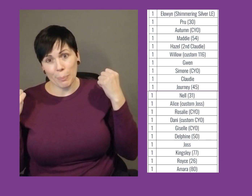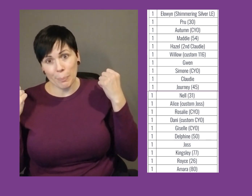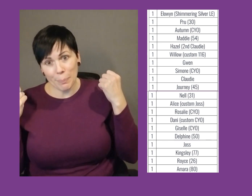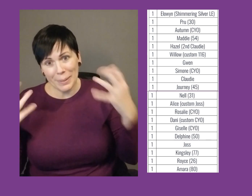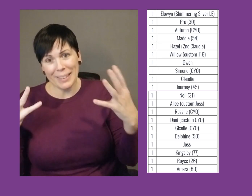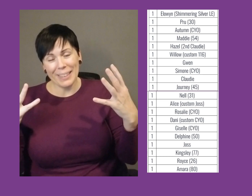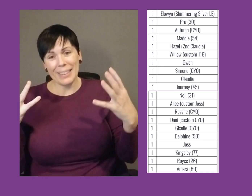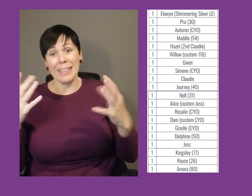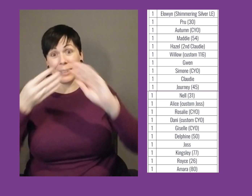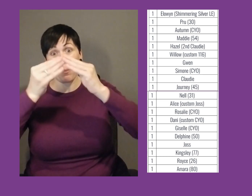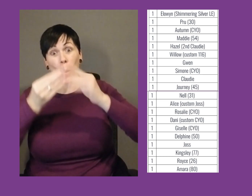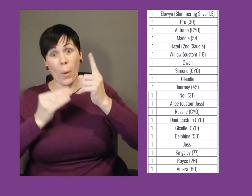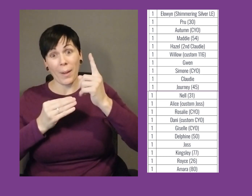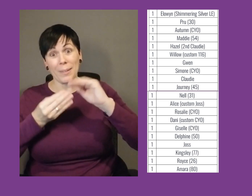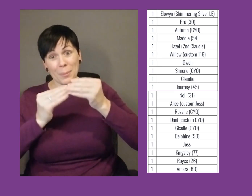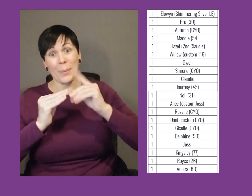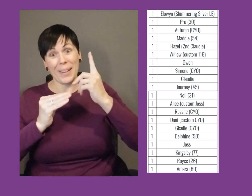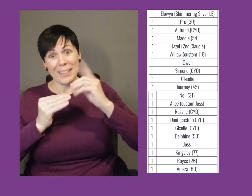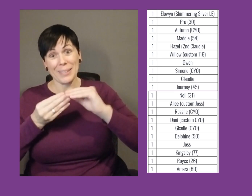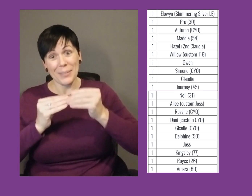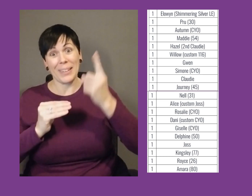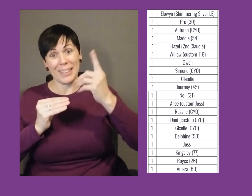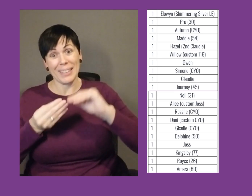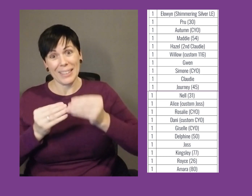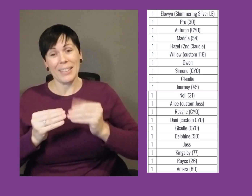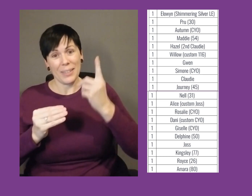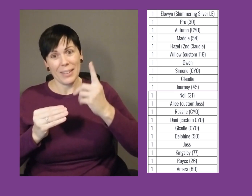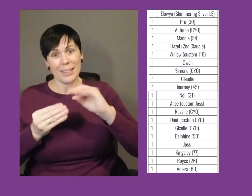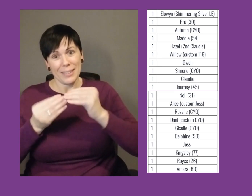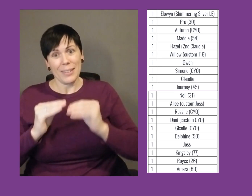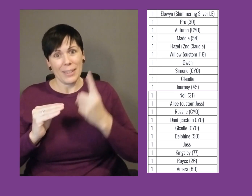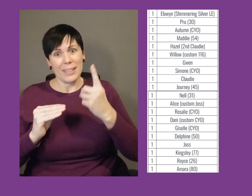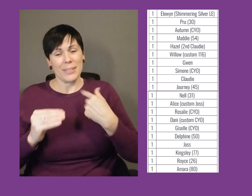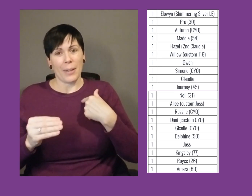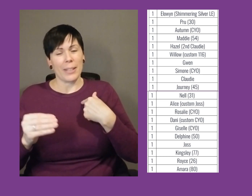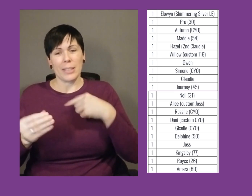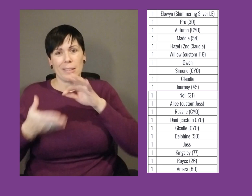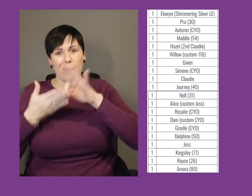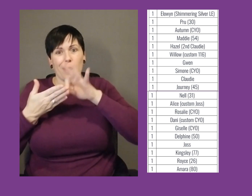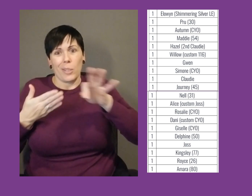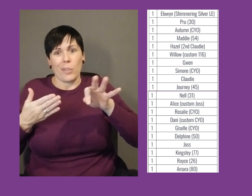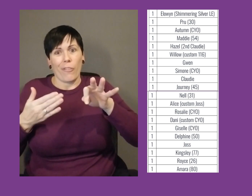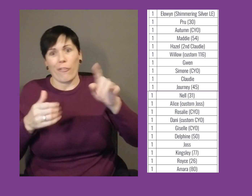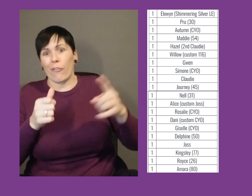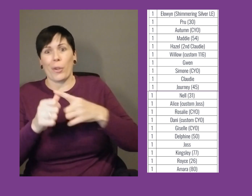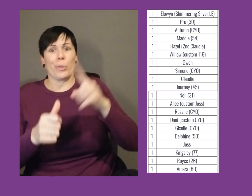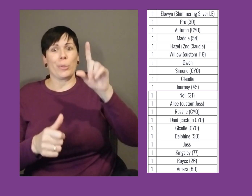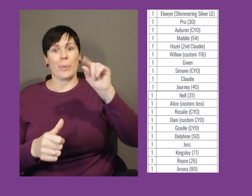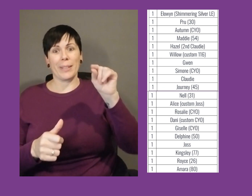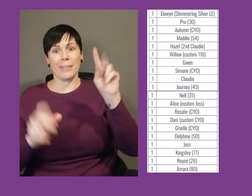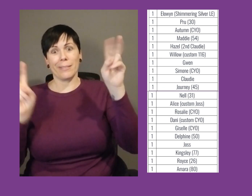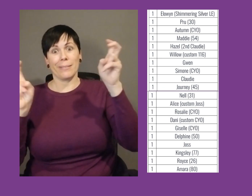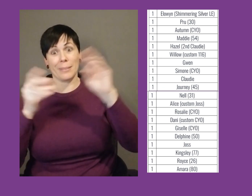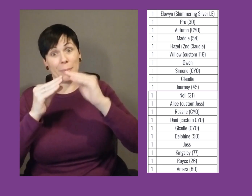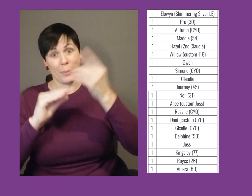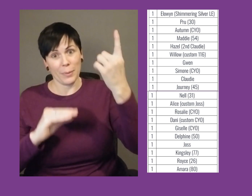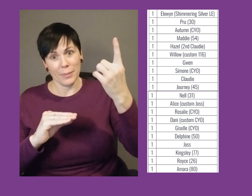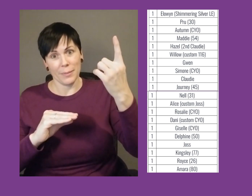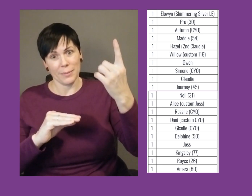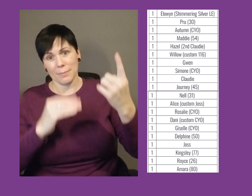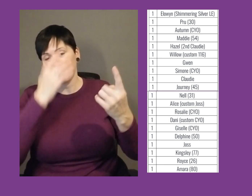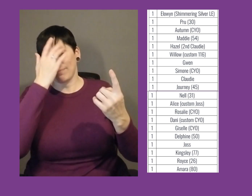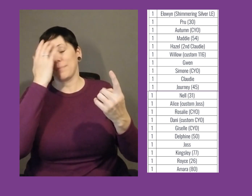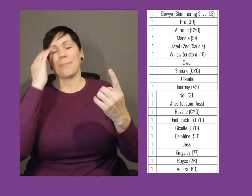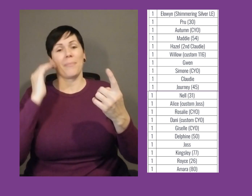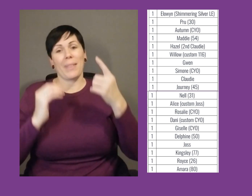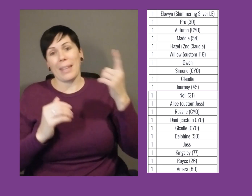kind of ridiculous. I just counted the first 20 first place dolls. And so these would be the top 10. They get saved in a